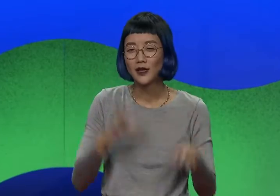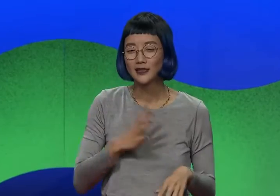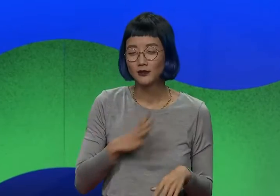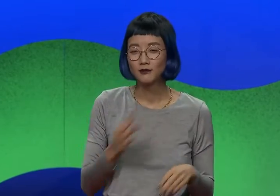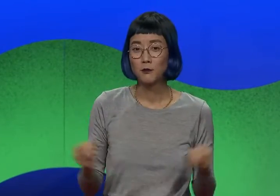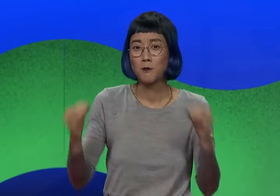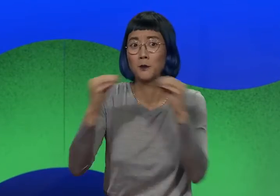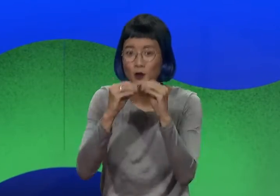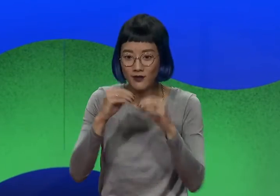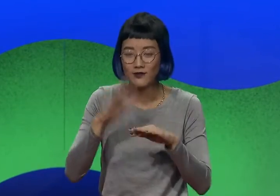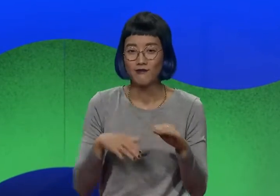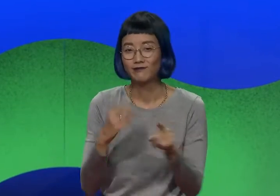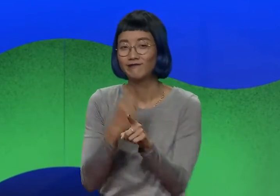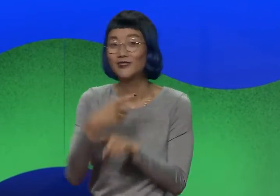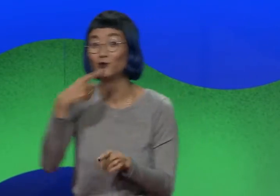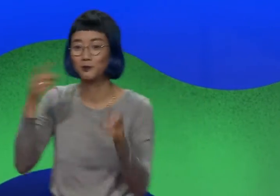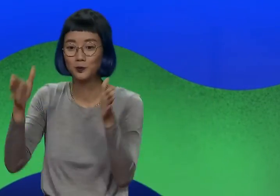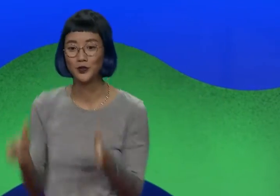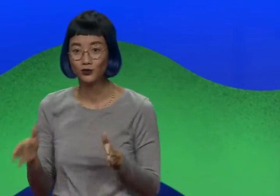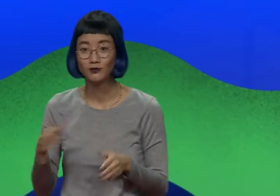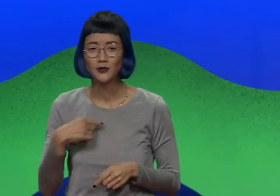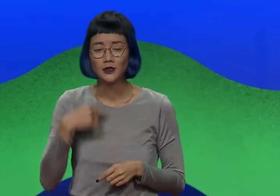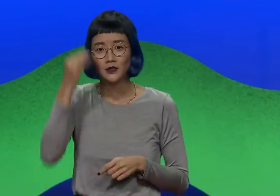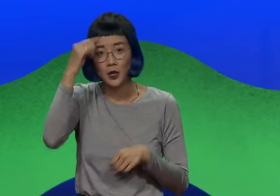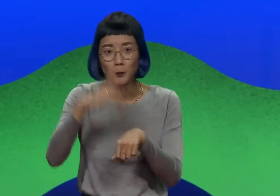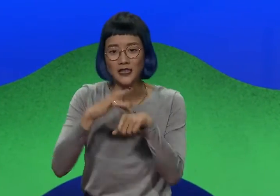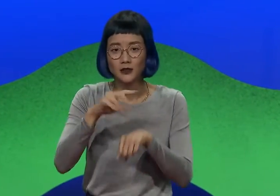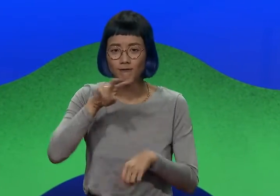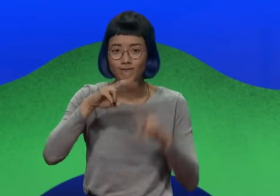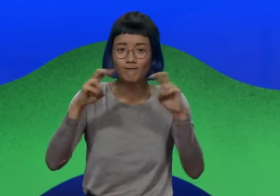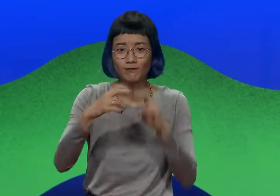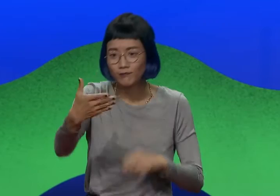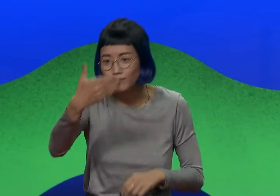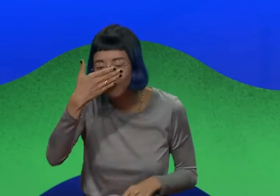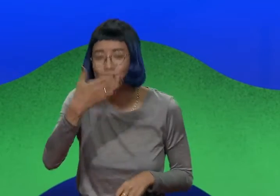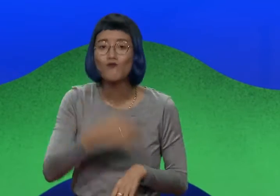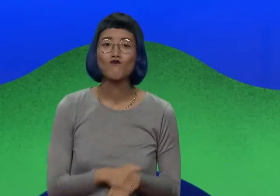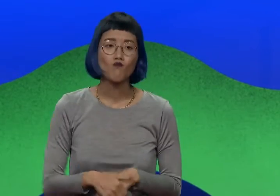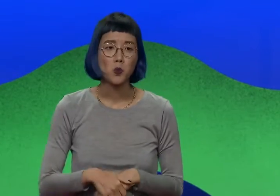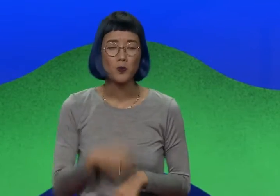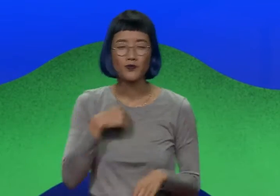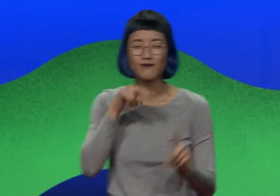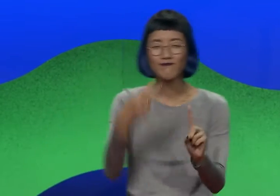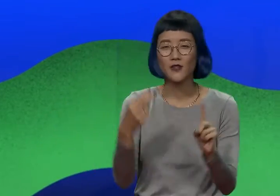Maybe I think about sound etiquette more than the average hearing person does. I'm hypervigilant around